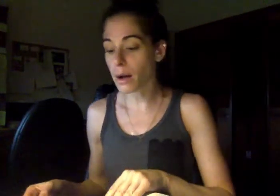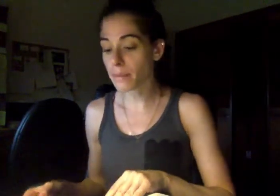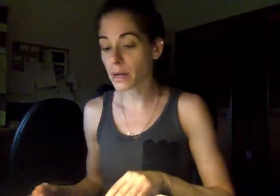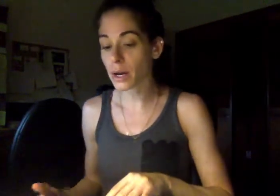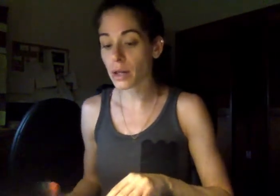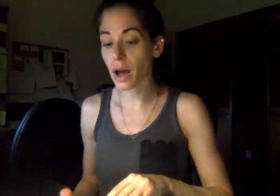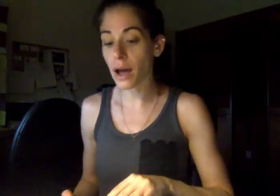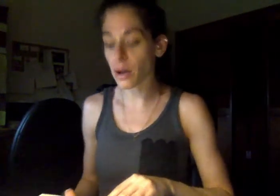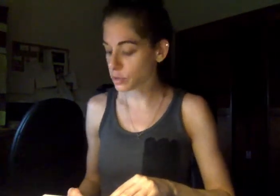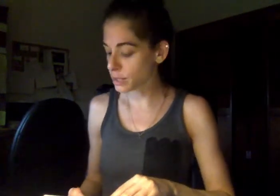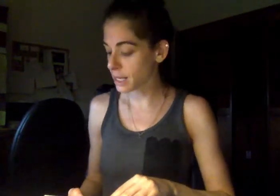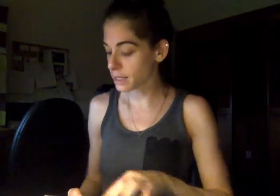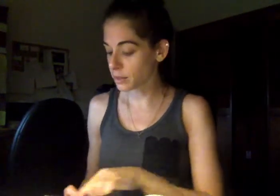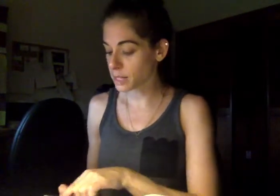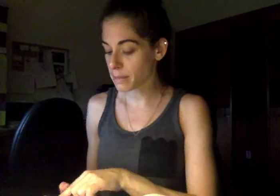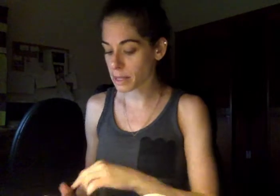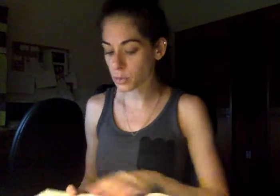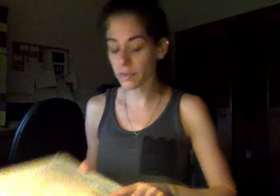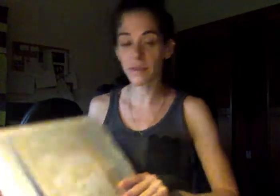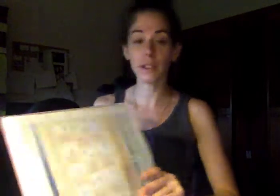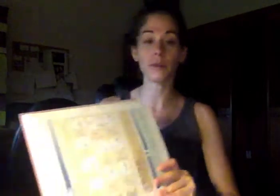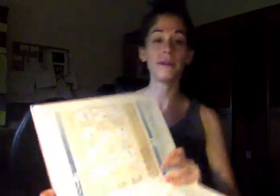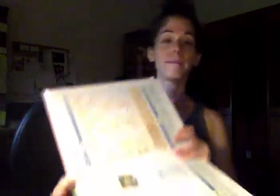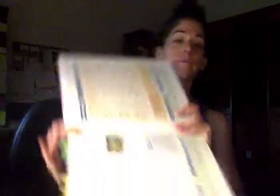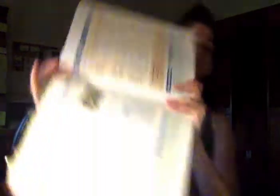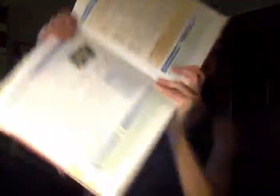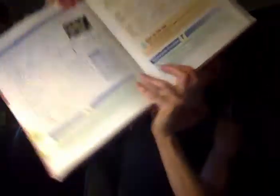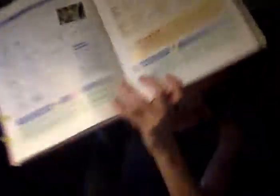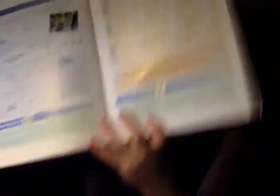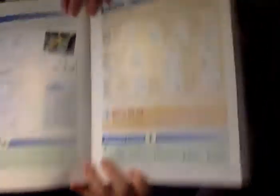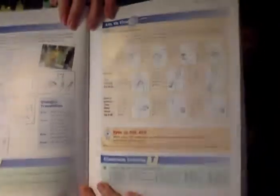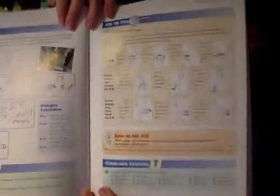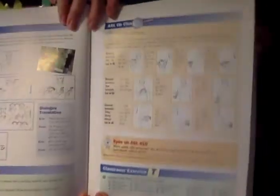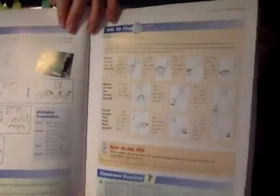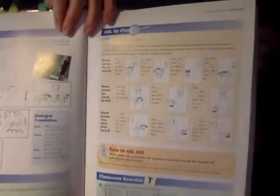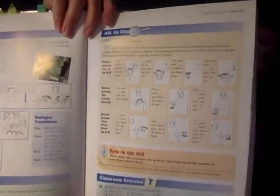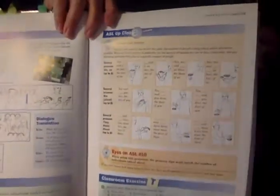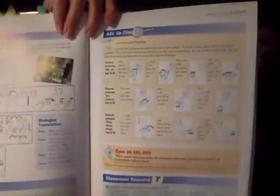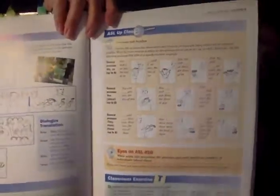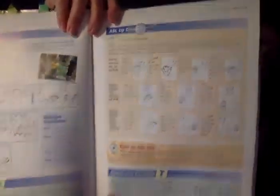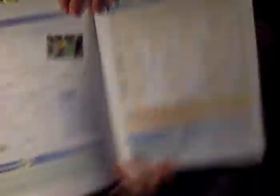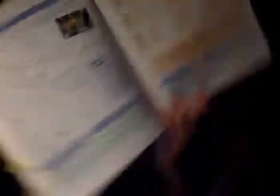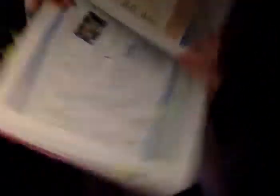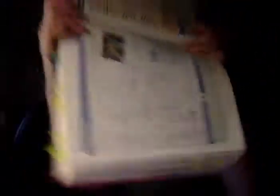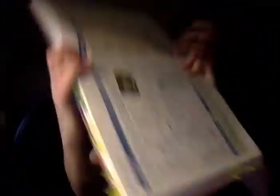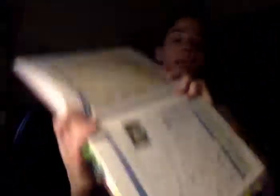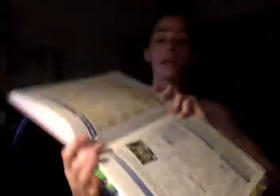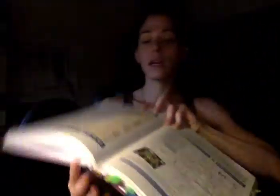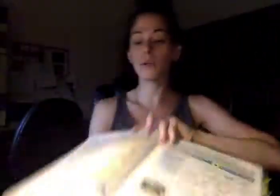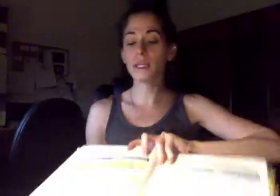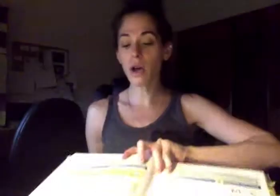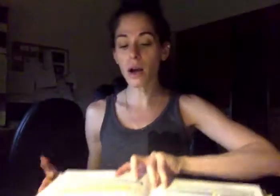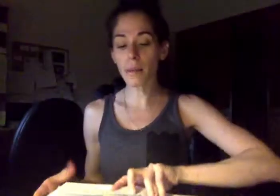I also sent, it'll say page 153. It says like that. And we talk